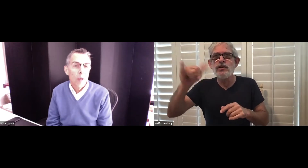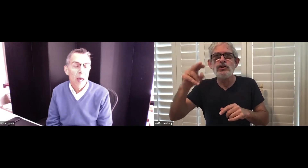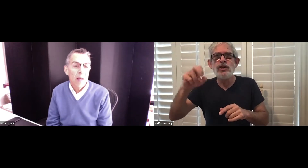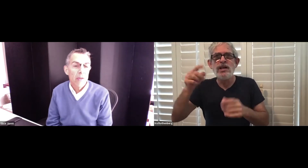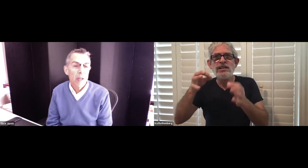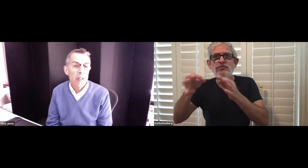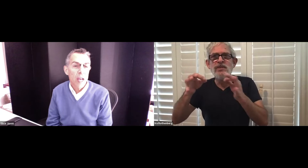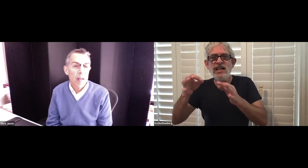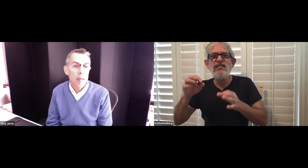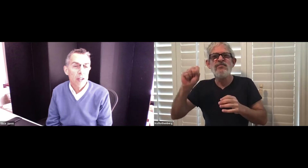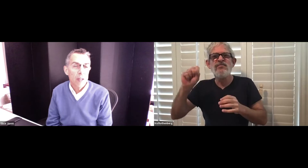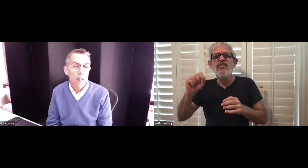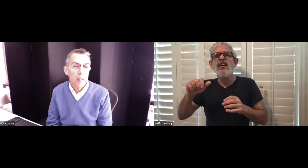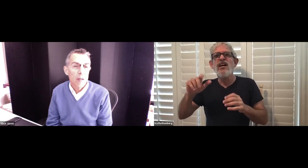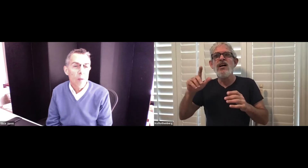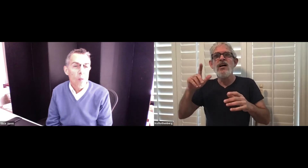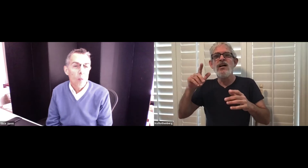As Janet mentioned,